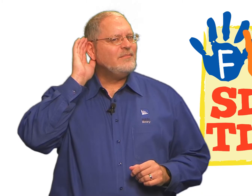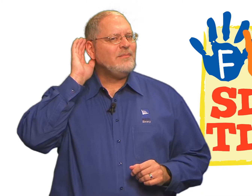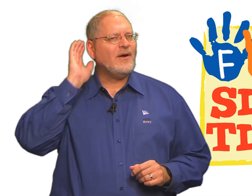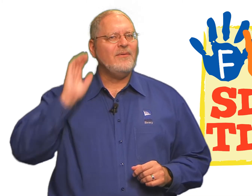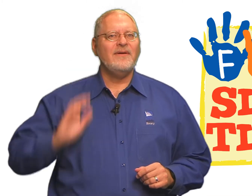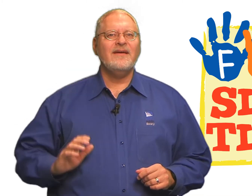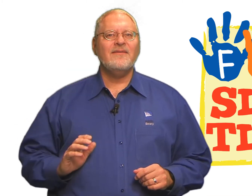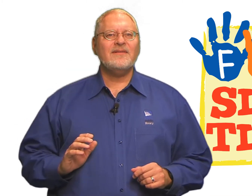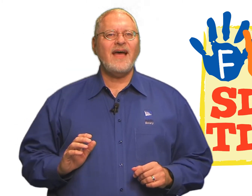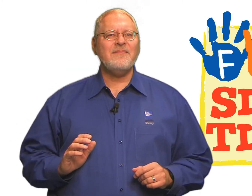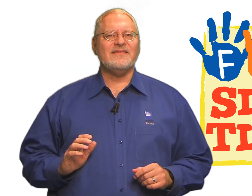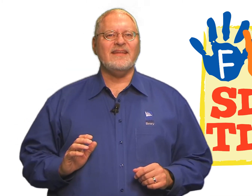Bebo, what time is it?